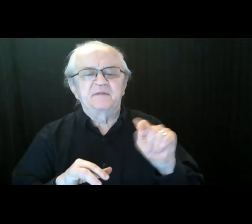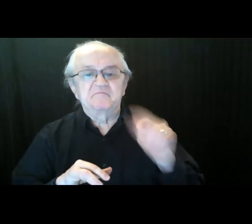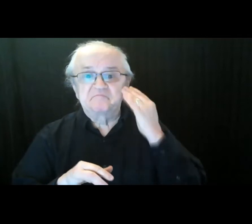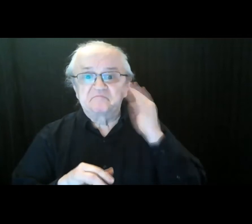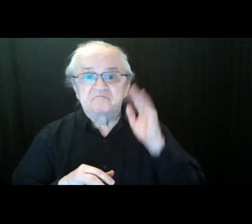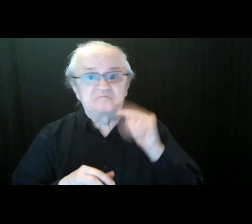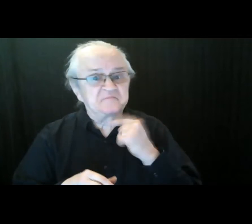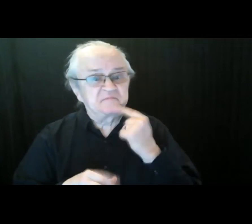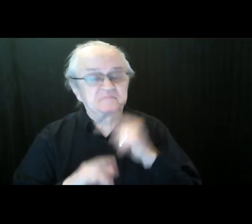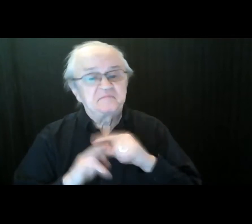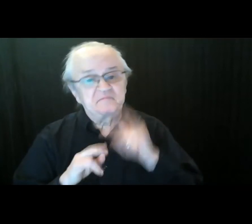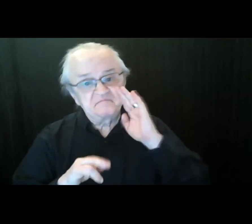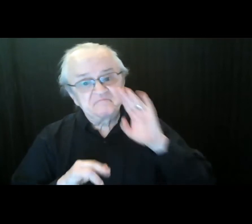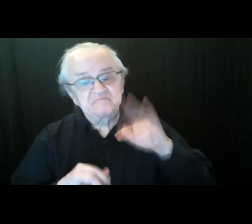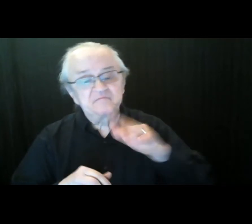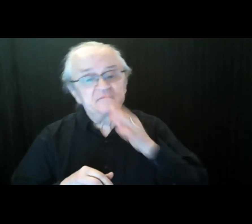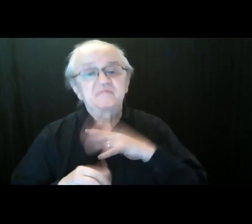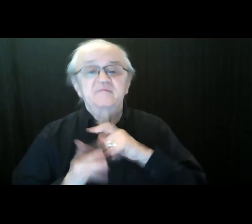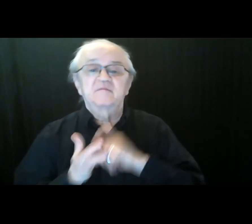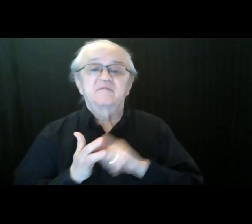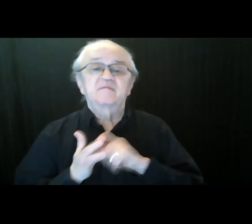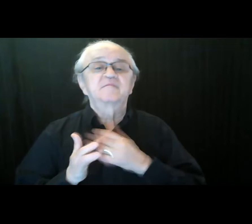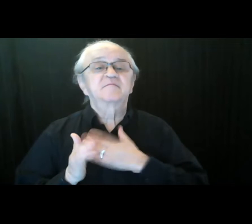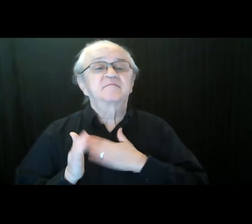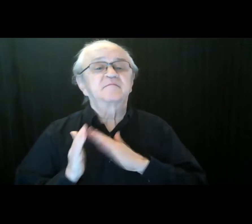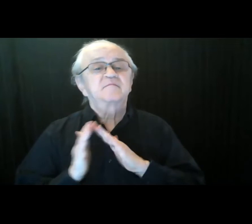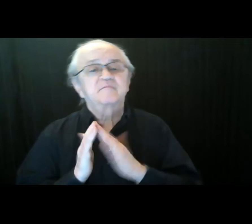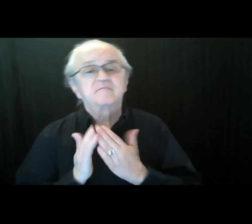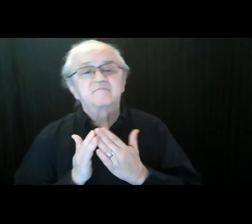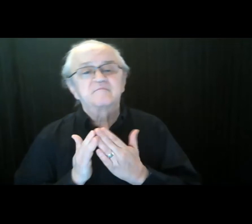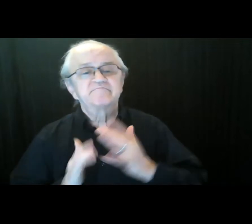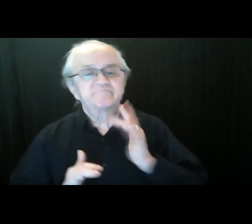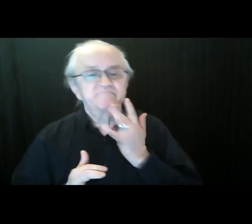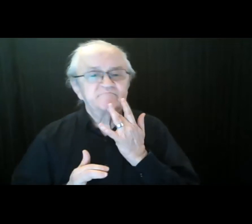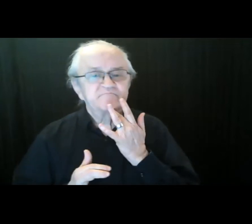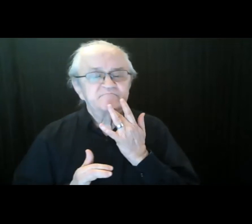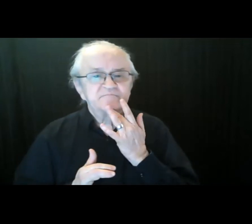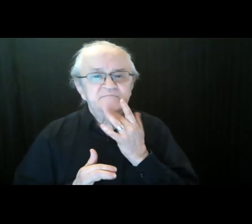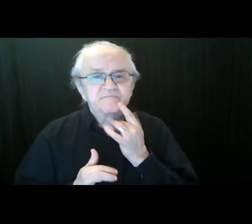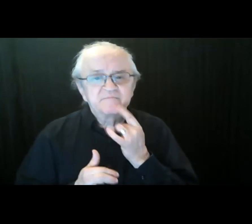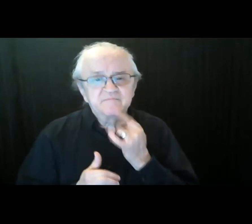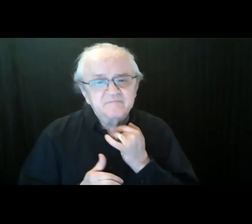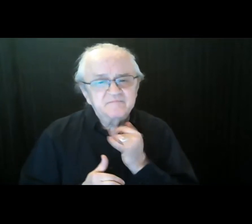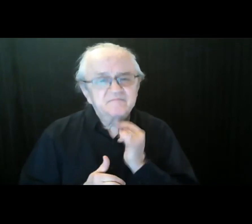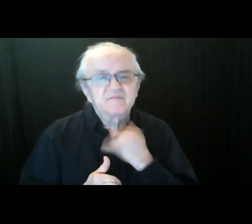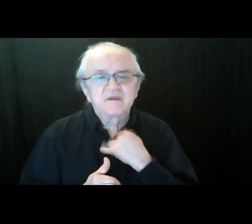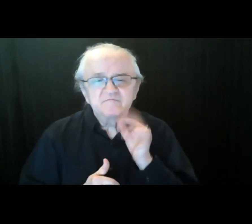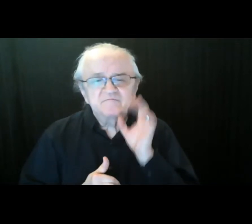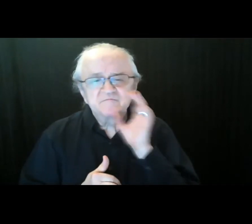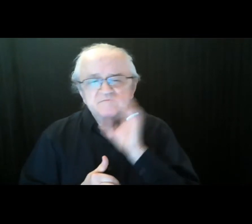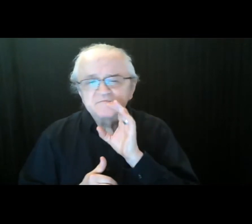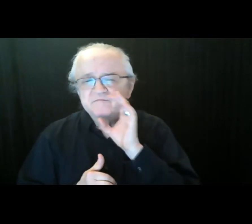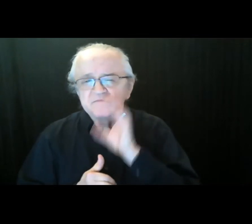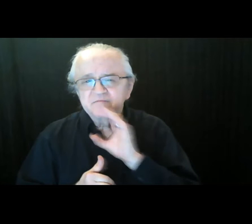author of my favorite book. Well, one day when I was looking for a creepy story for grown-ups, I happened